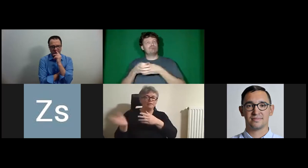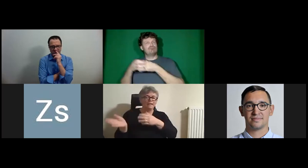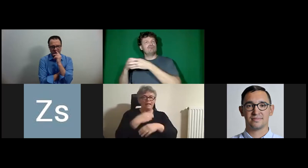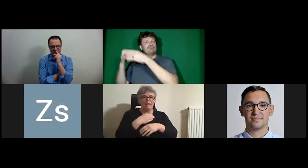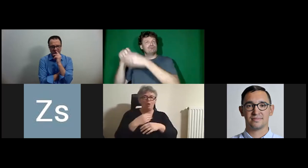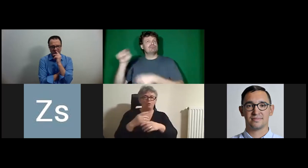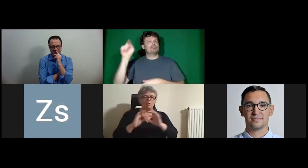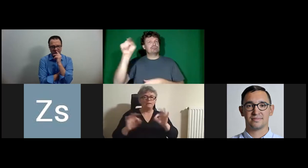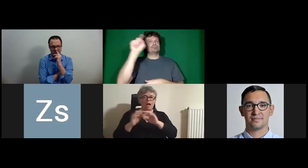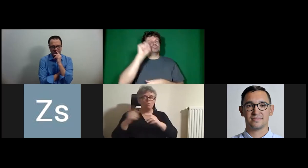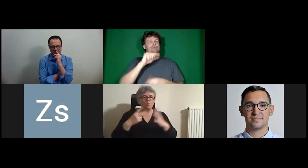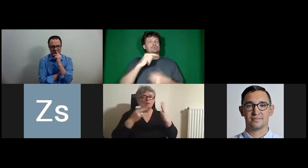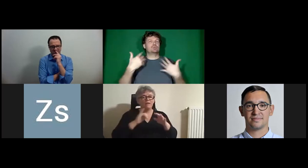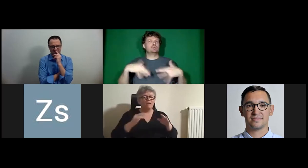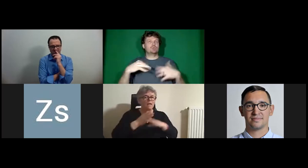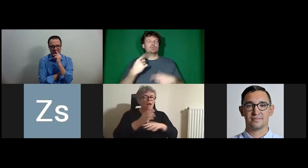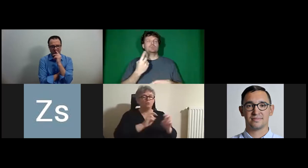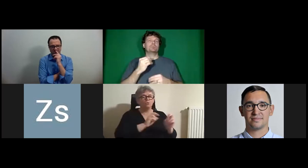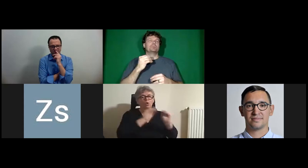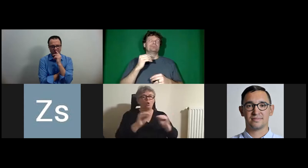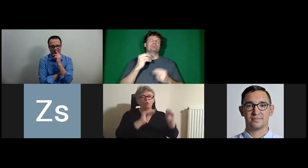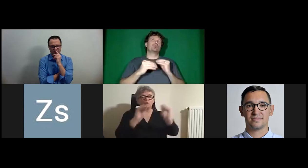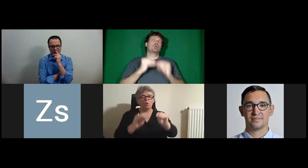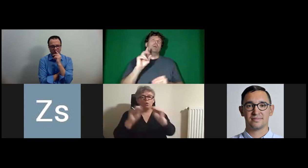8 years in different countries.